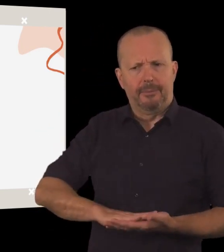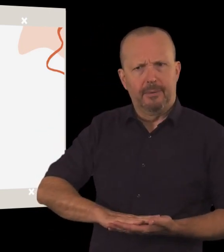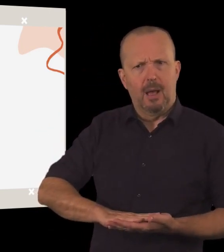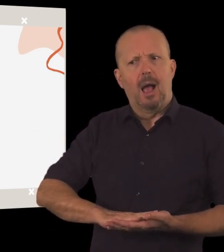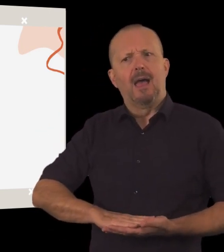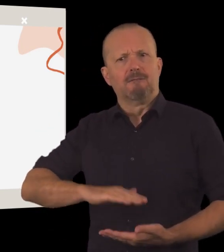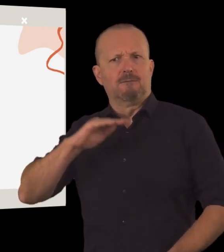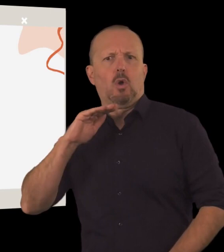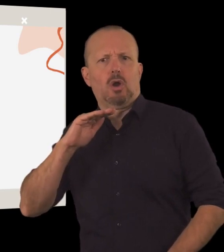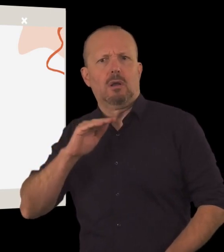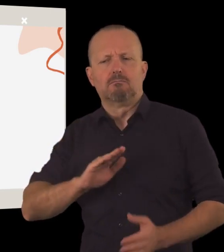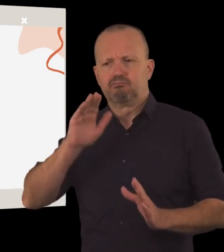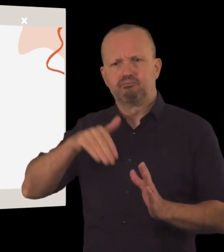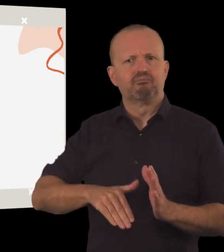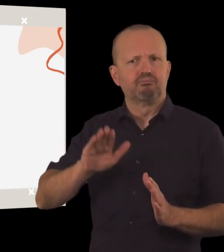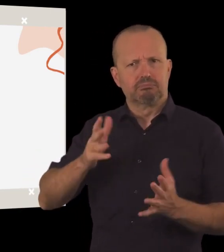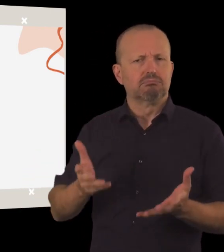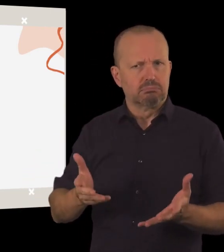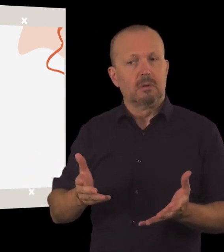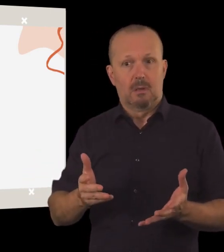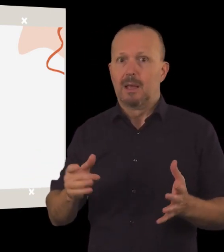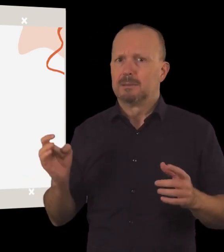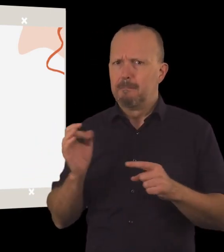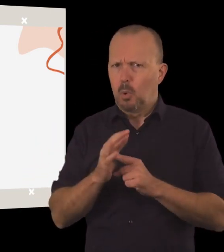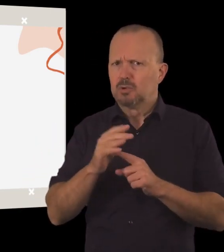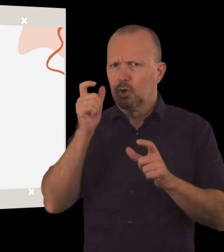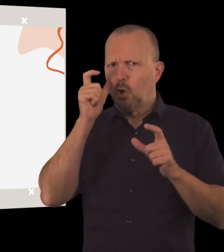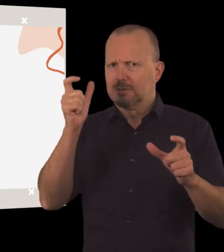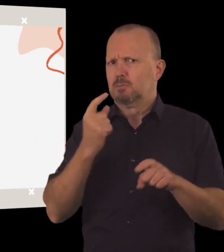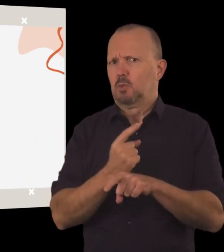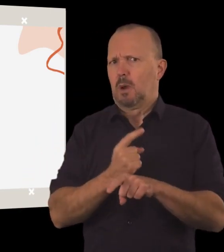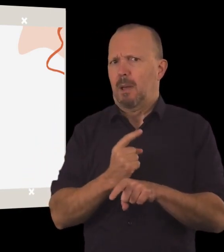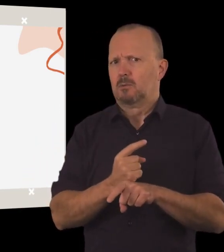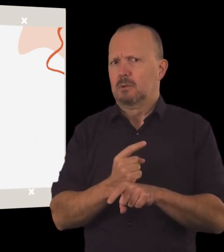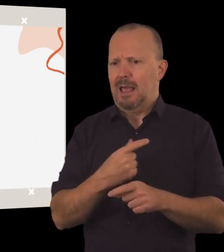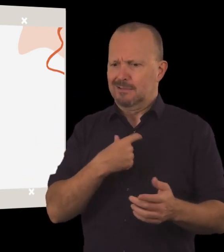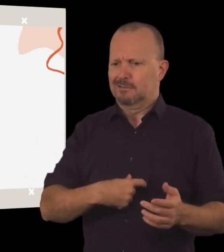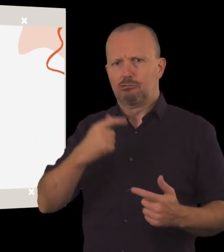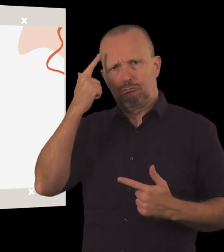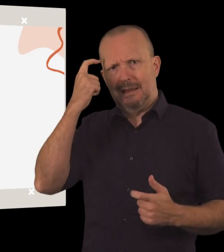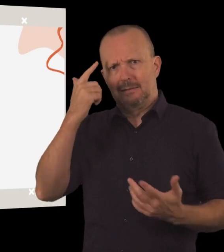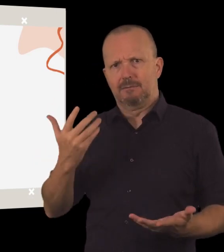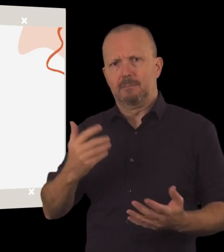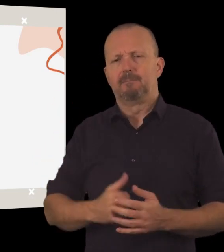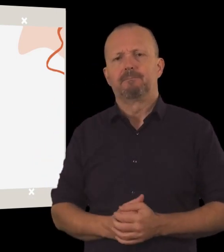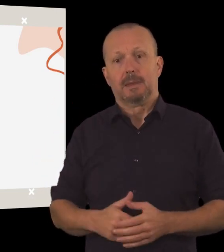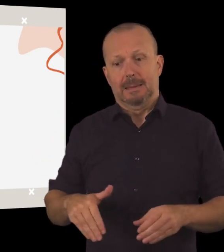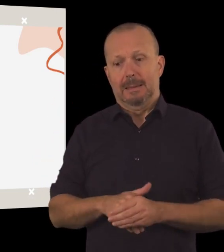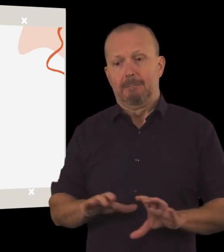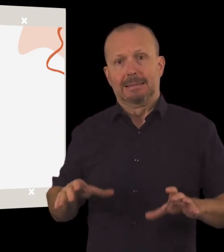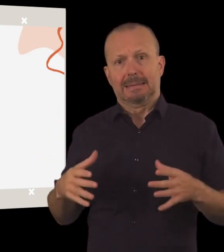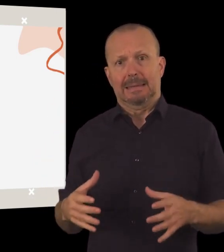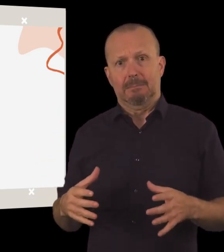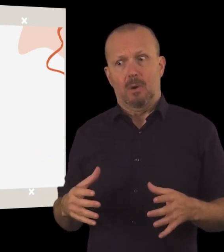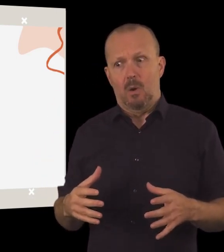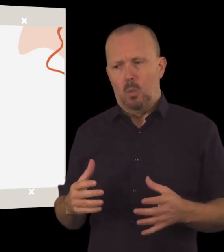when it has been full. This is a really important concept to discuss as a creative. Within my team, we